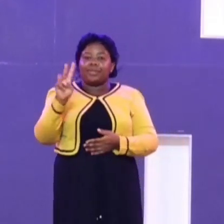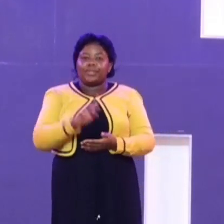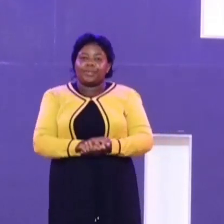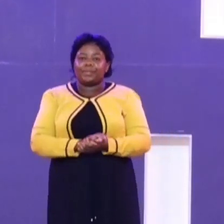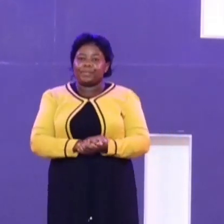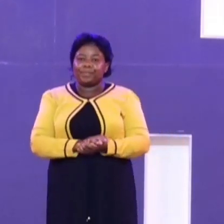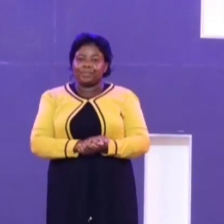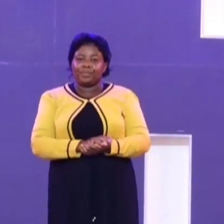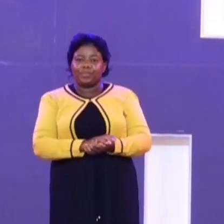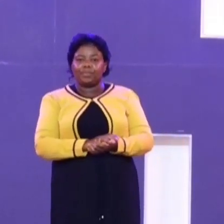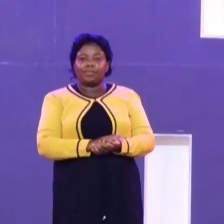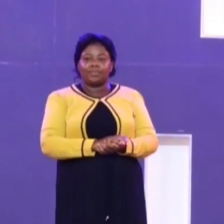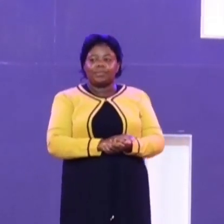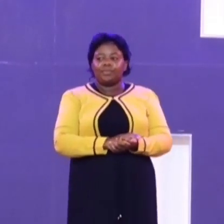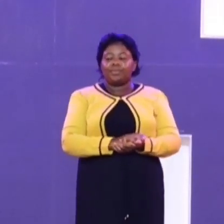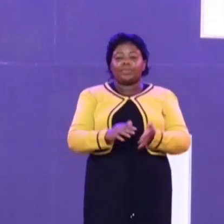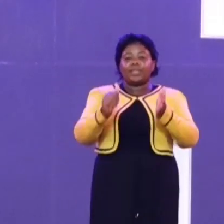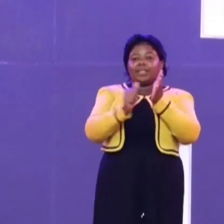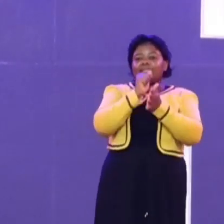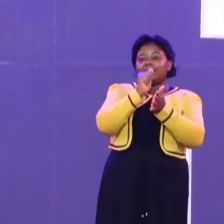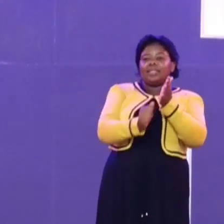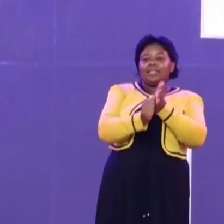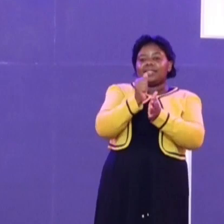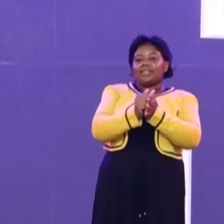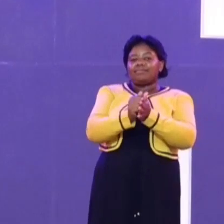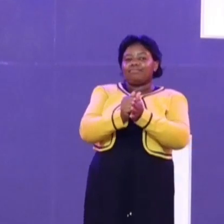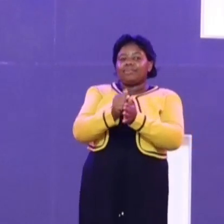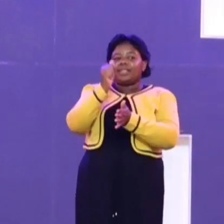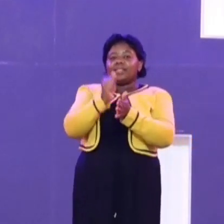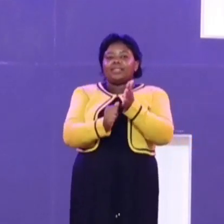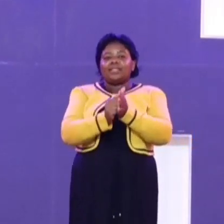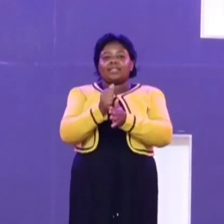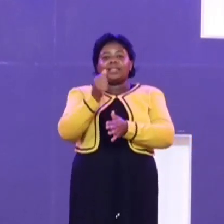another scripture. Daniel 9:9. Daniel 9:3.